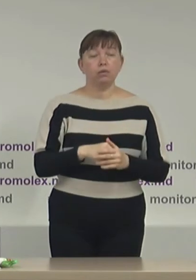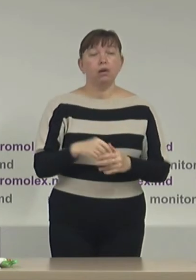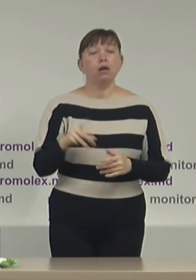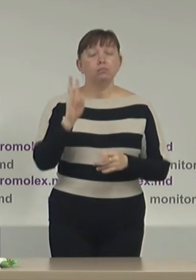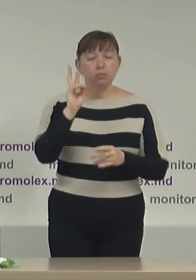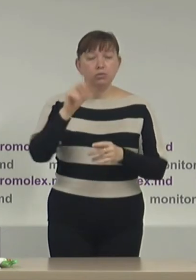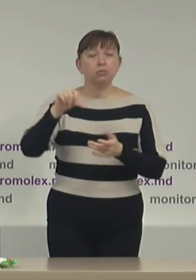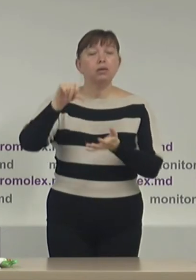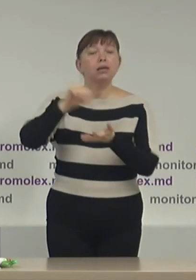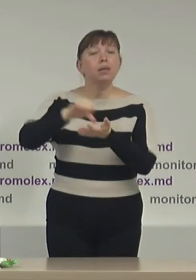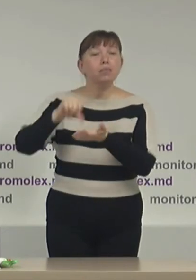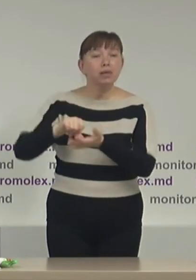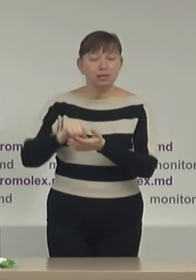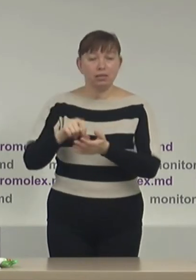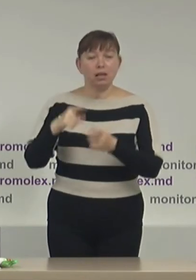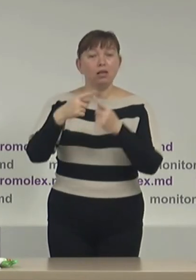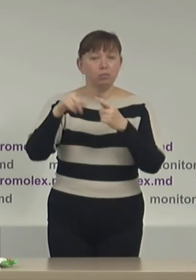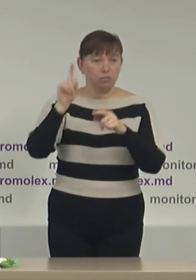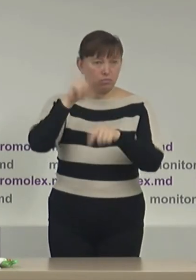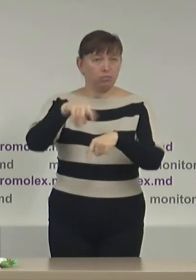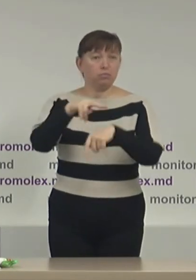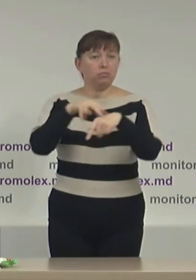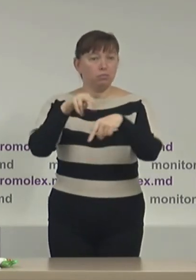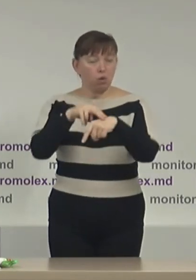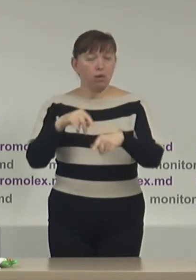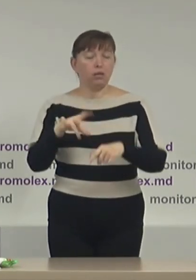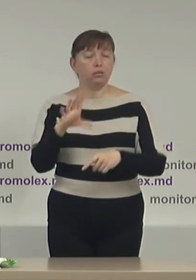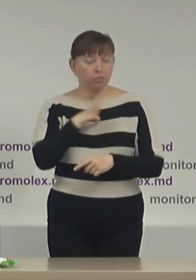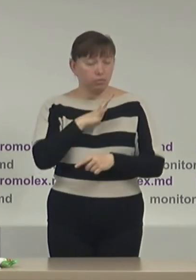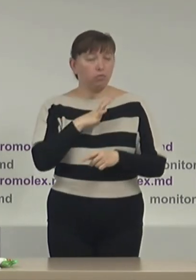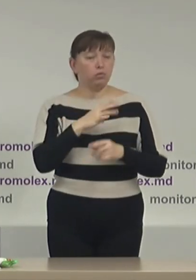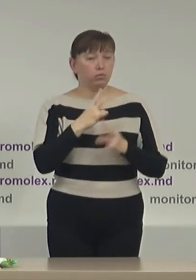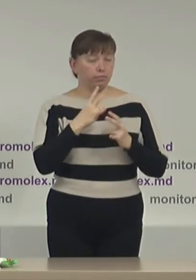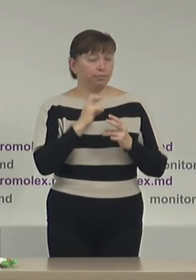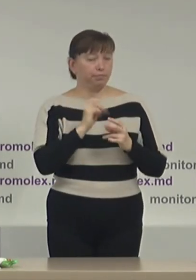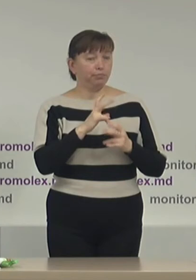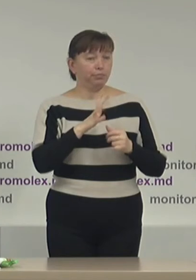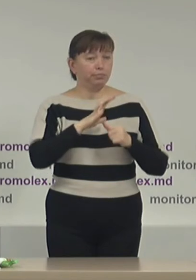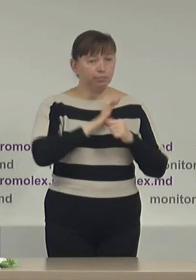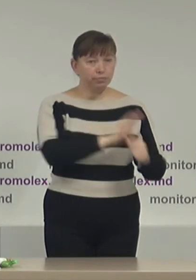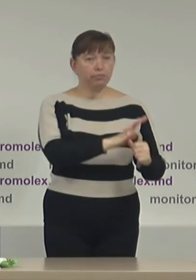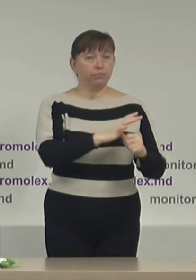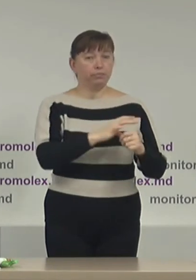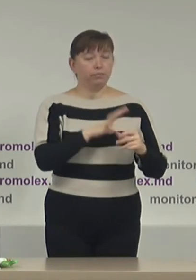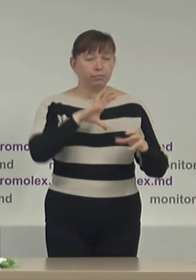were intimidated by law enforcement bodies as well.